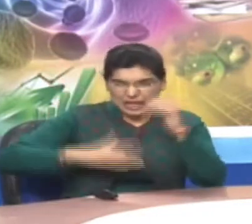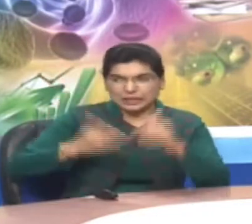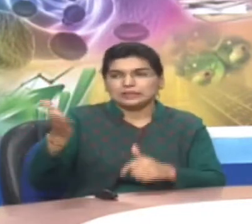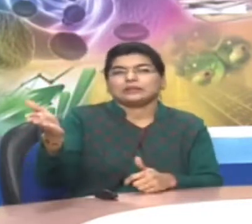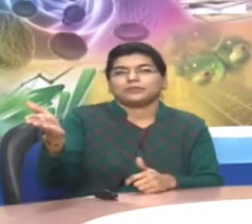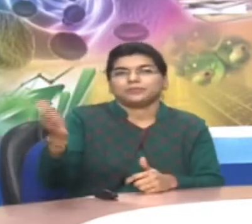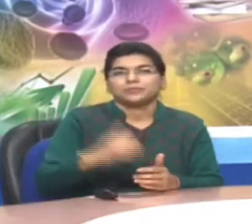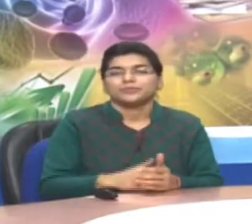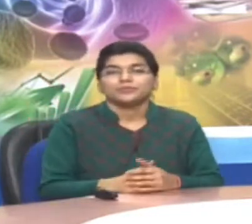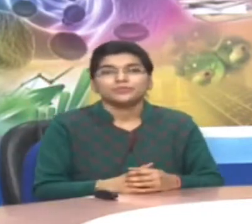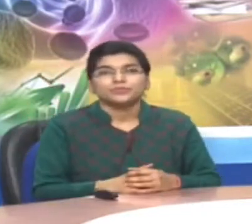you're smart?